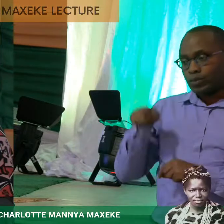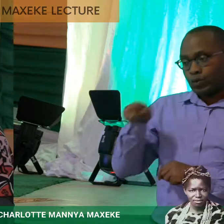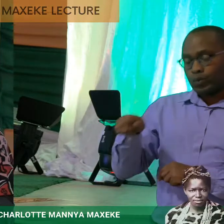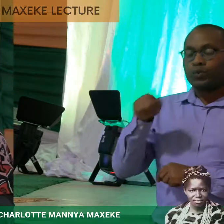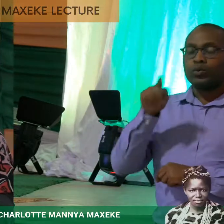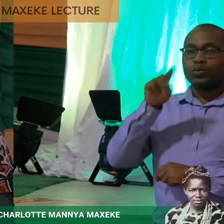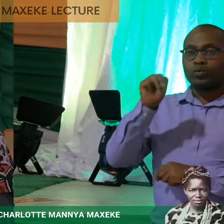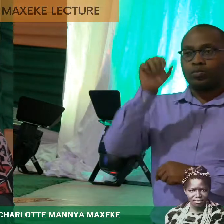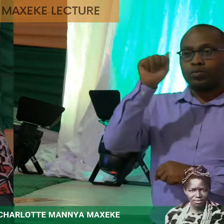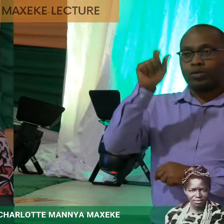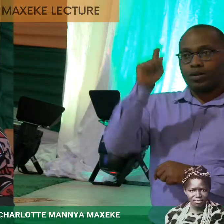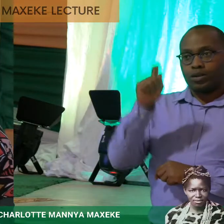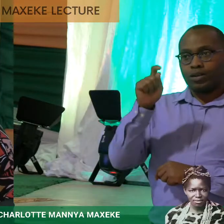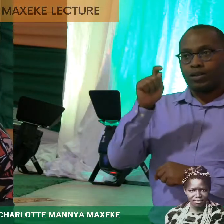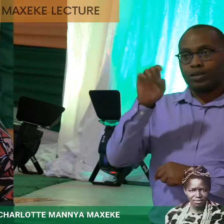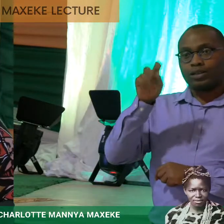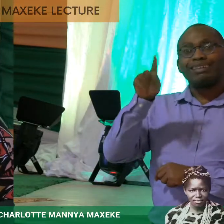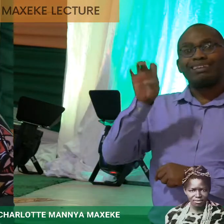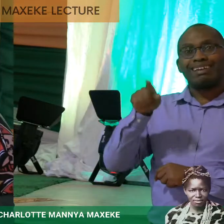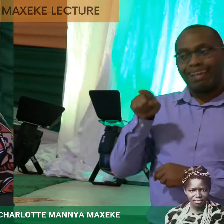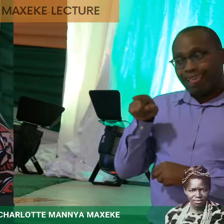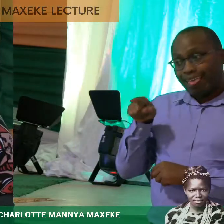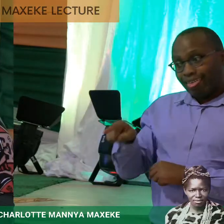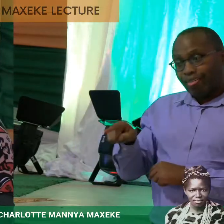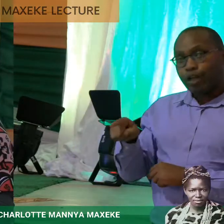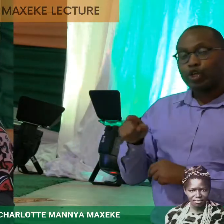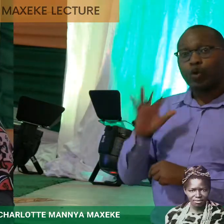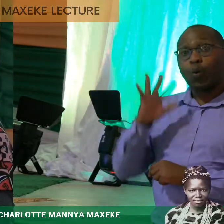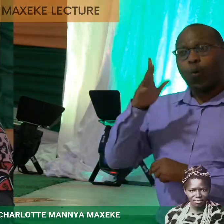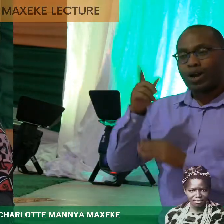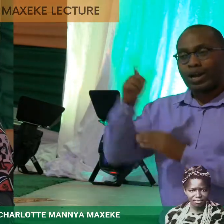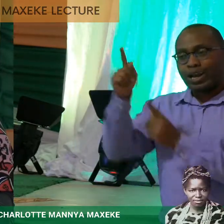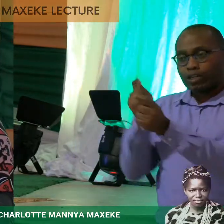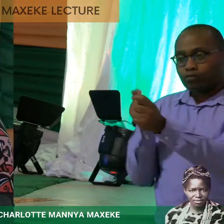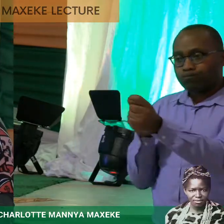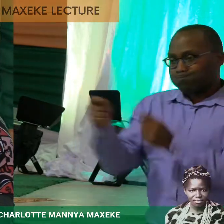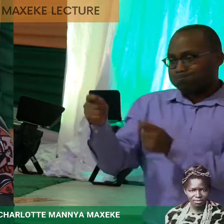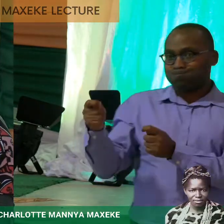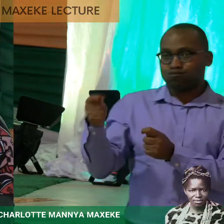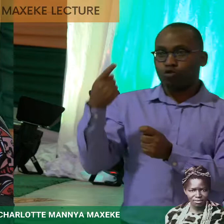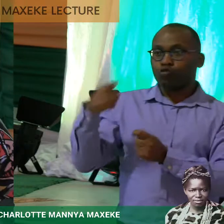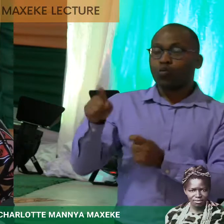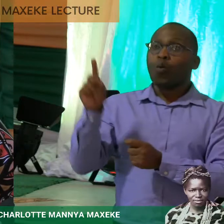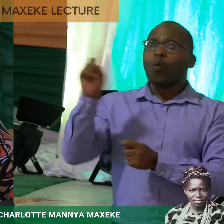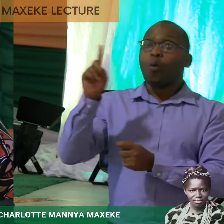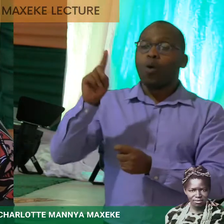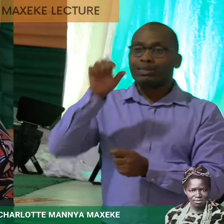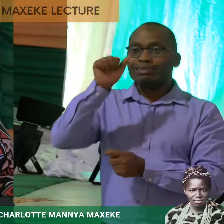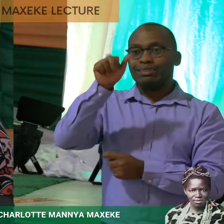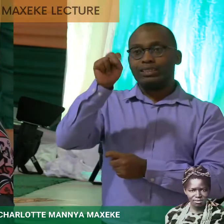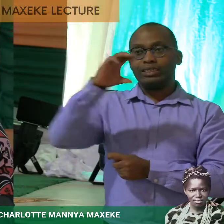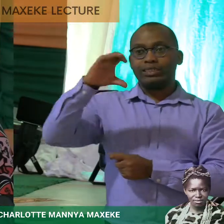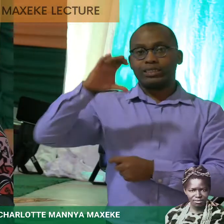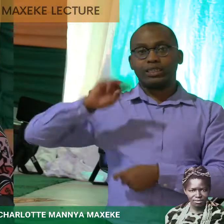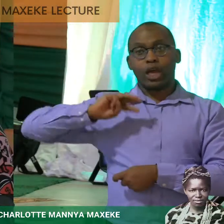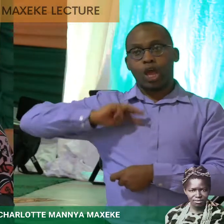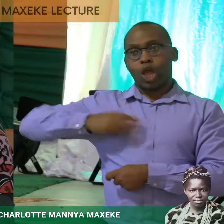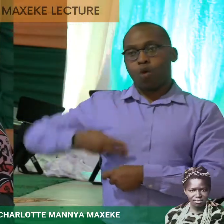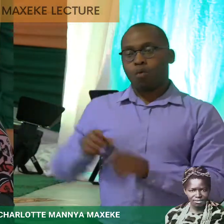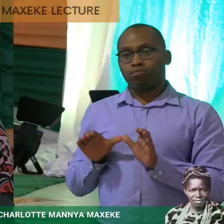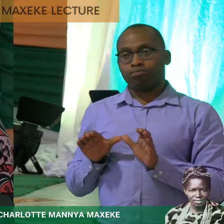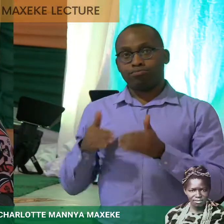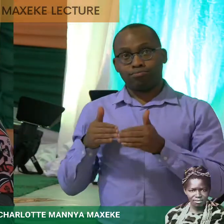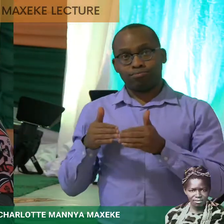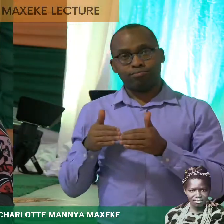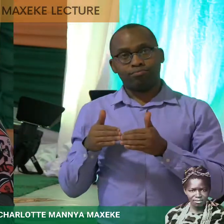the ANC Women's League. It was due to her efforts and strife